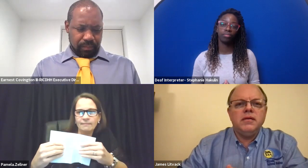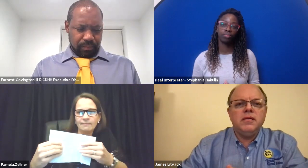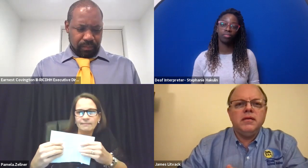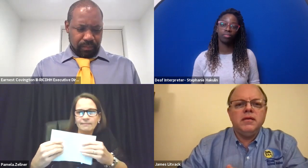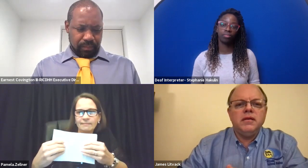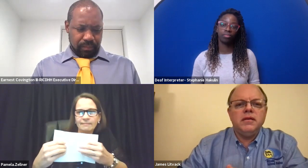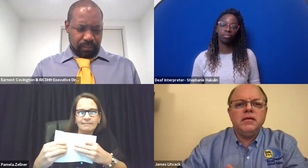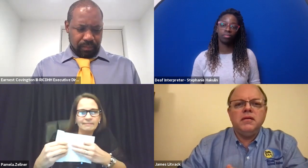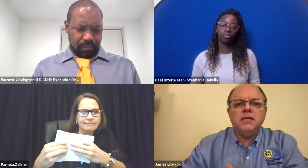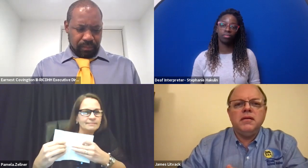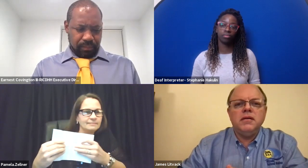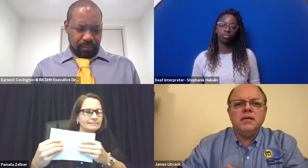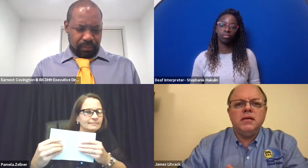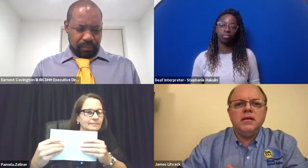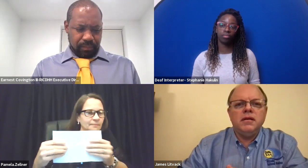Soka?